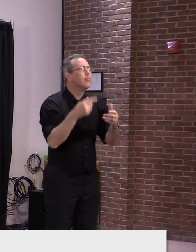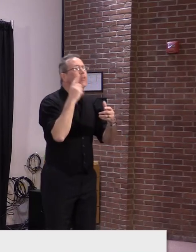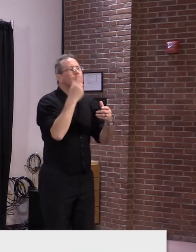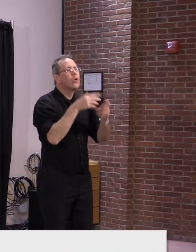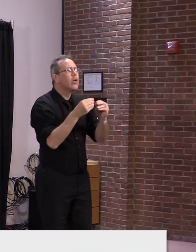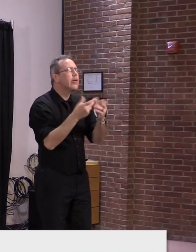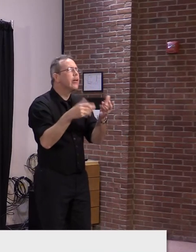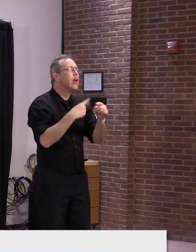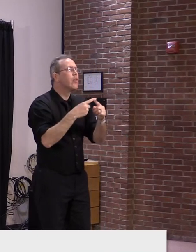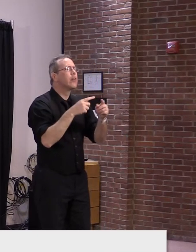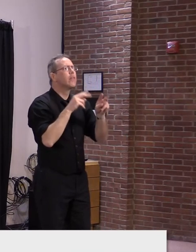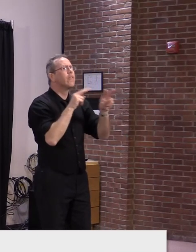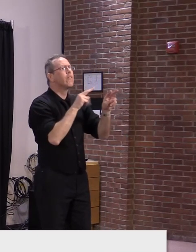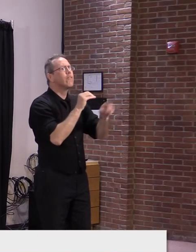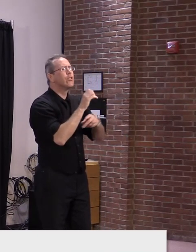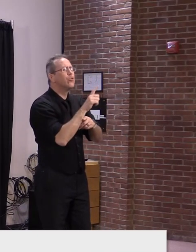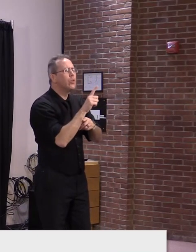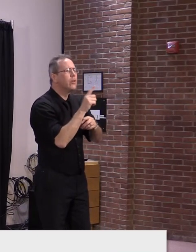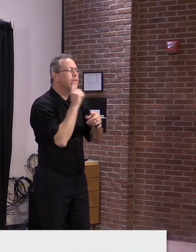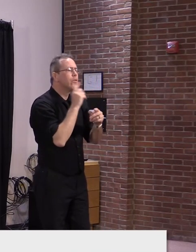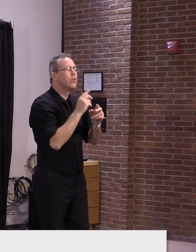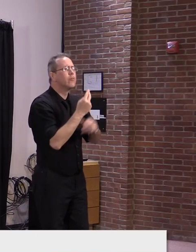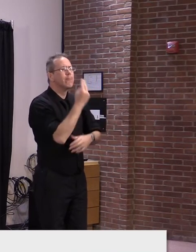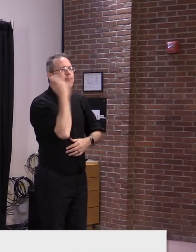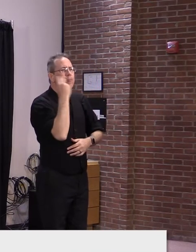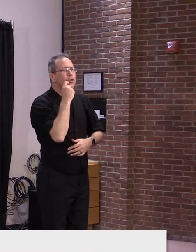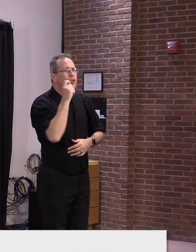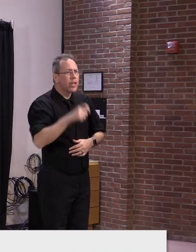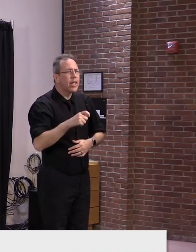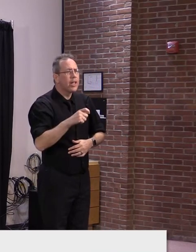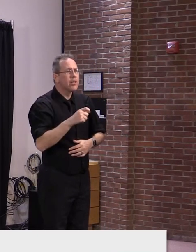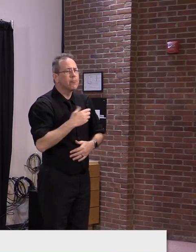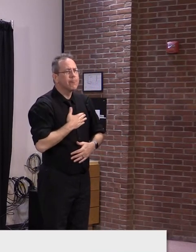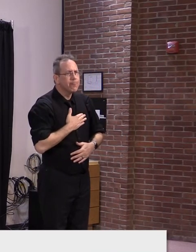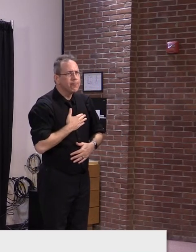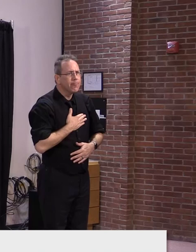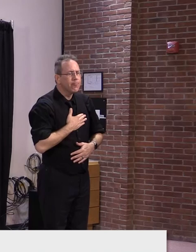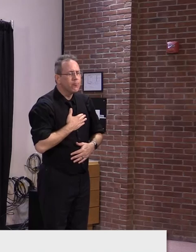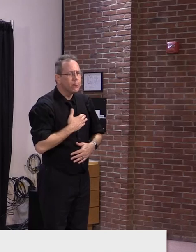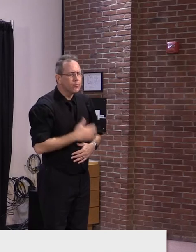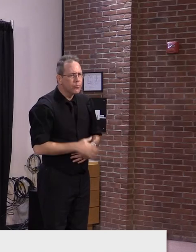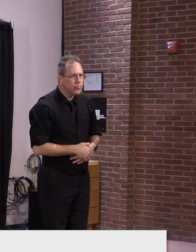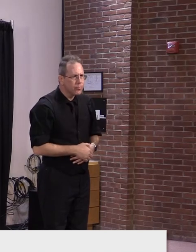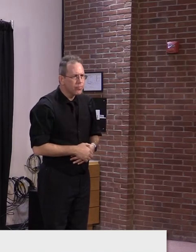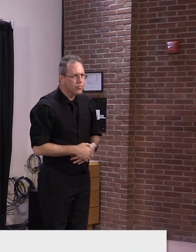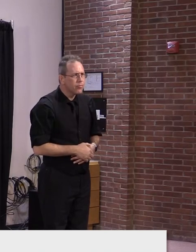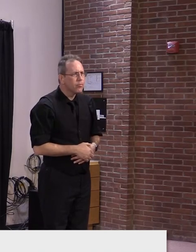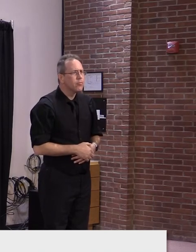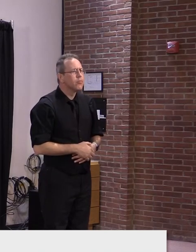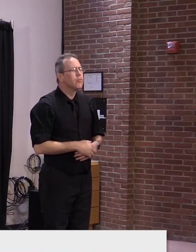solidarity with the people of Ukraine. I'll also be signing a bill dedicating more than